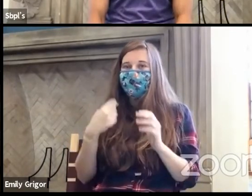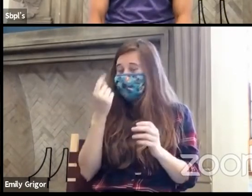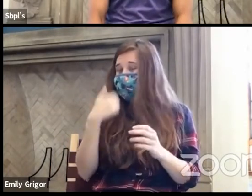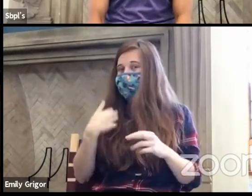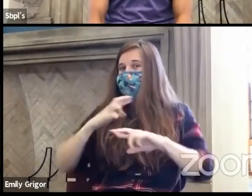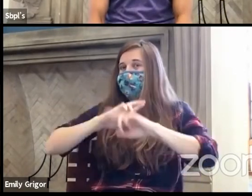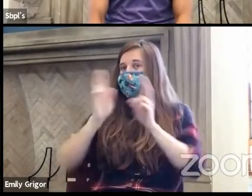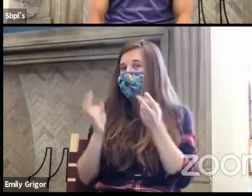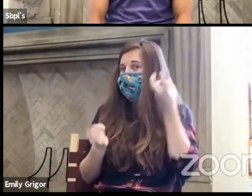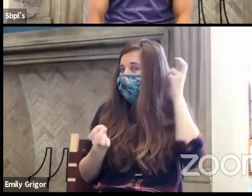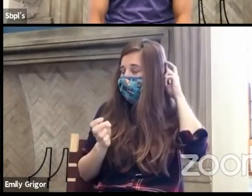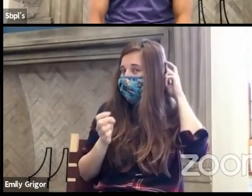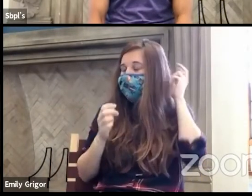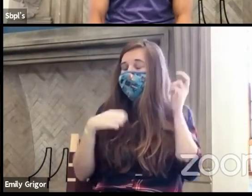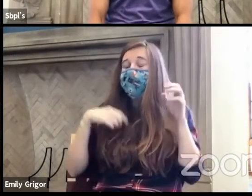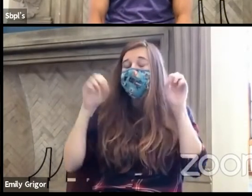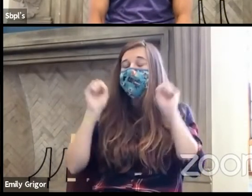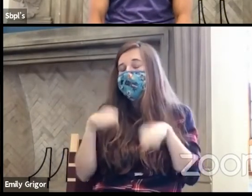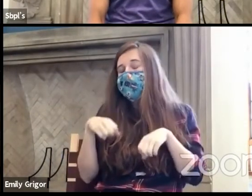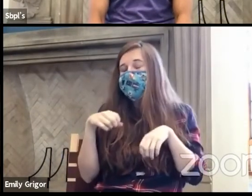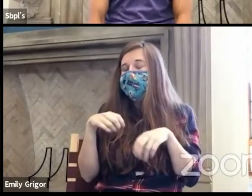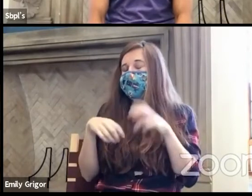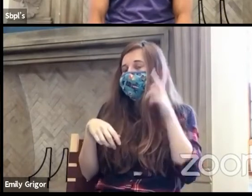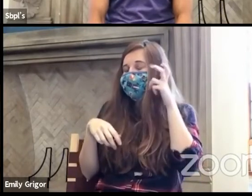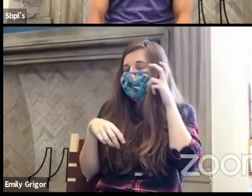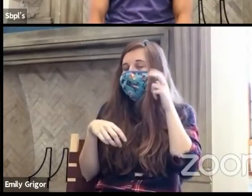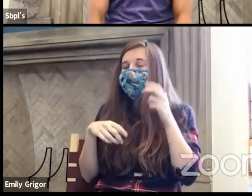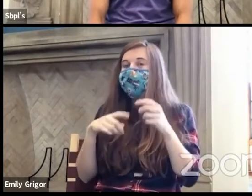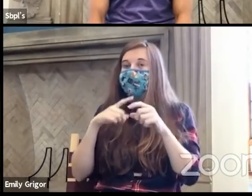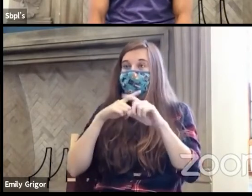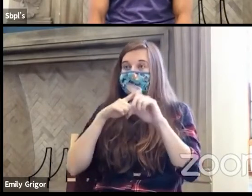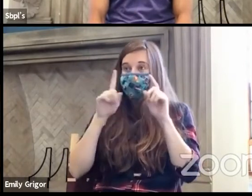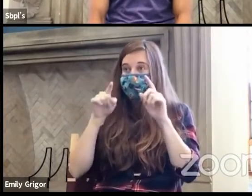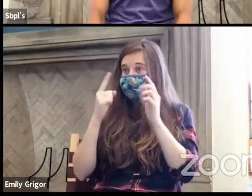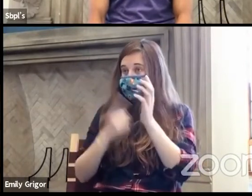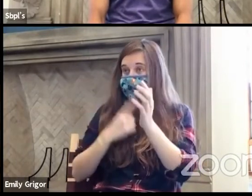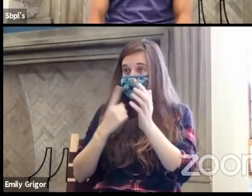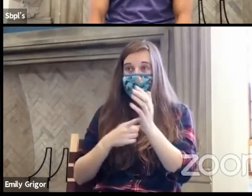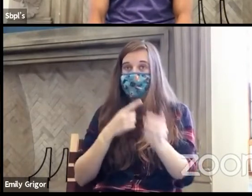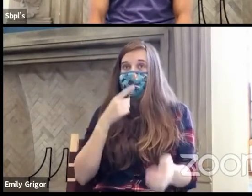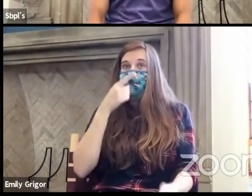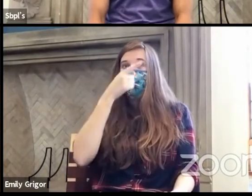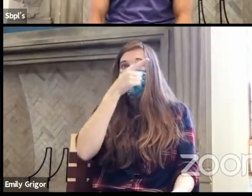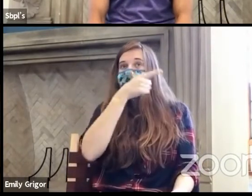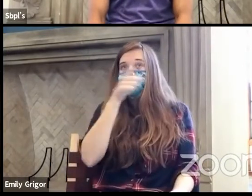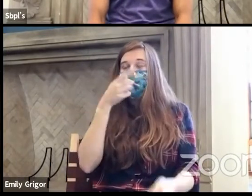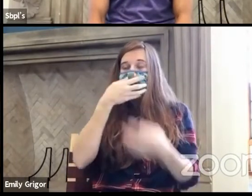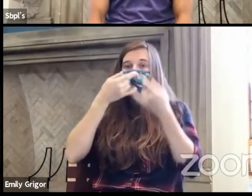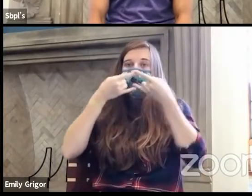So I do have a cochlear implant already that I do utilize to hear, but still sometimes with the mask on,